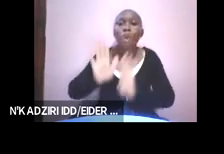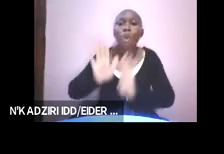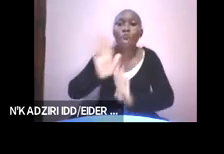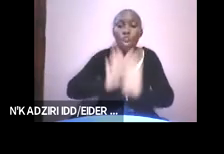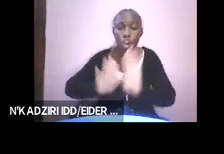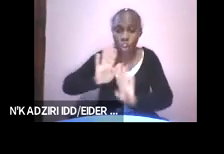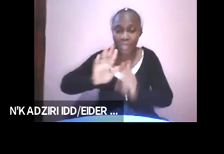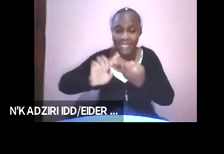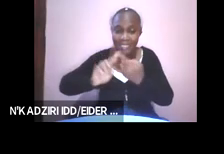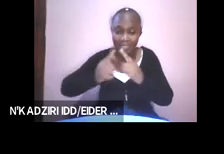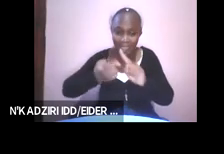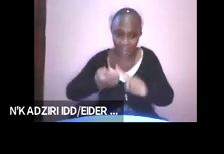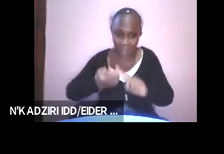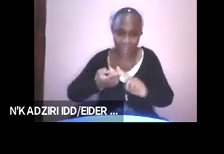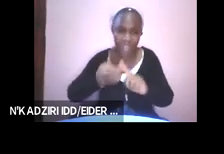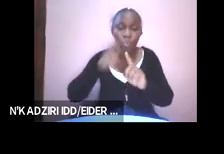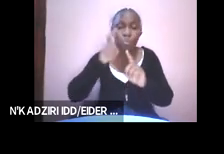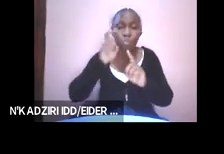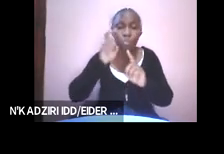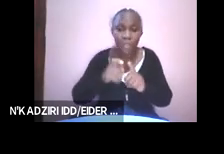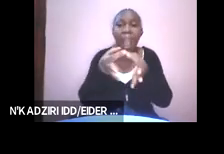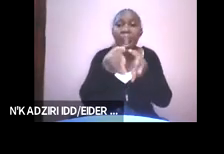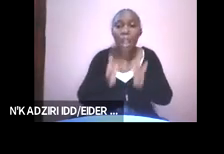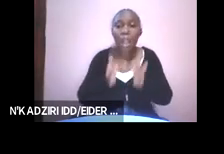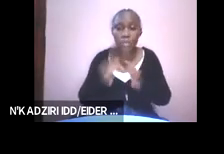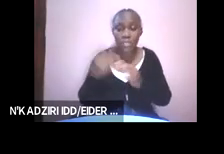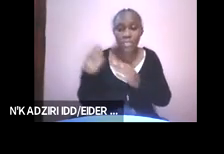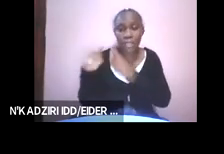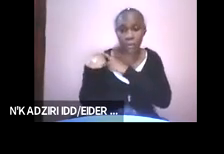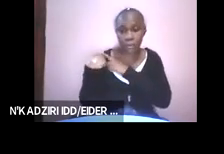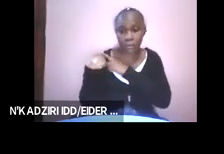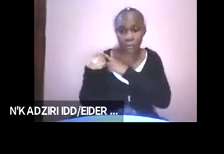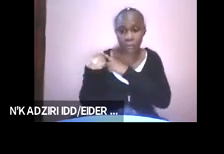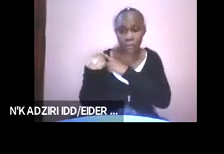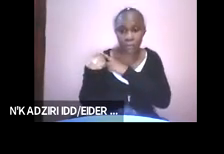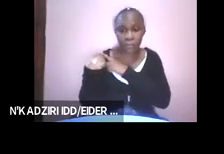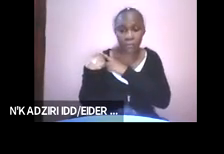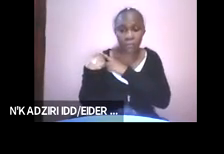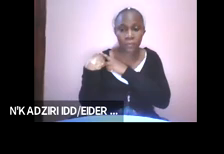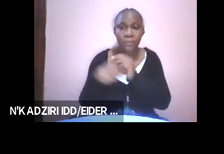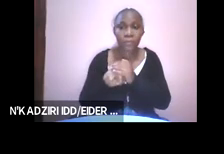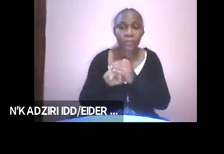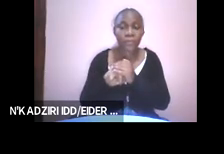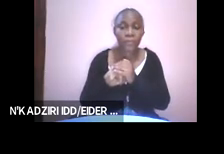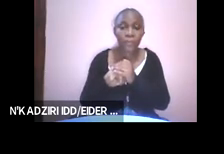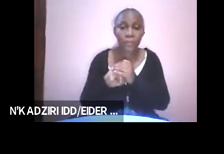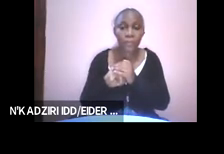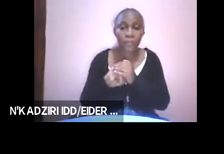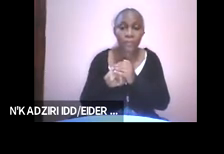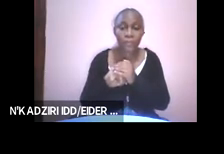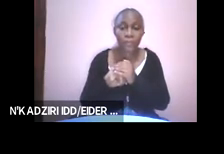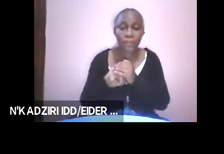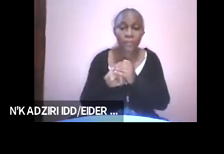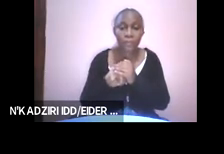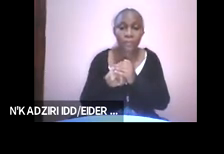morally accountable, but then the system tells us otherwise. And that's, I think, also what kind of is an aspect here to